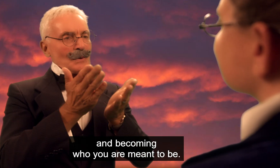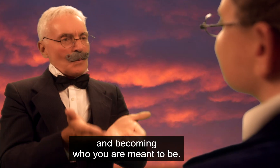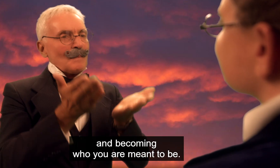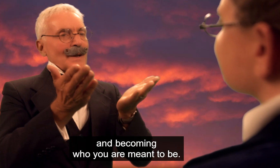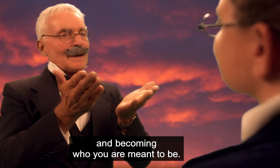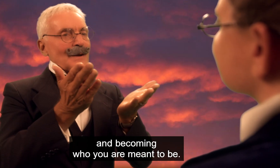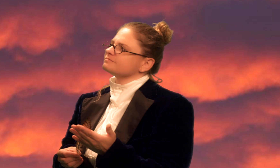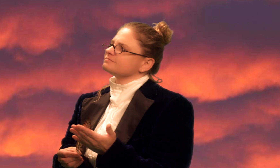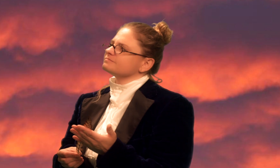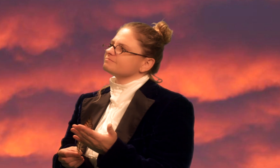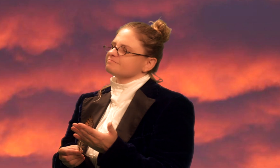meant to be.